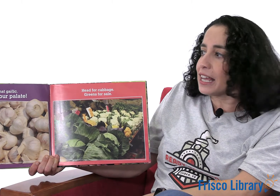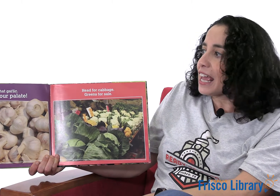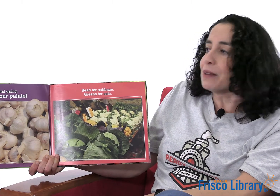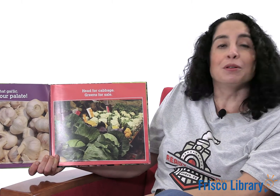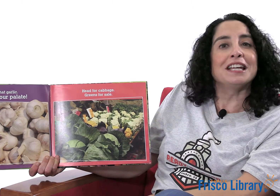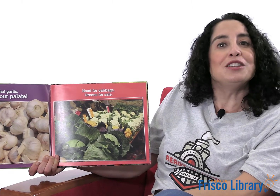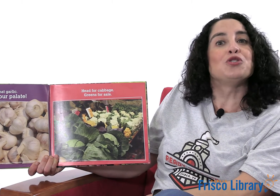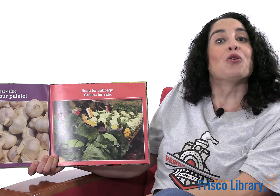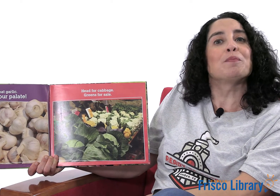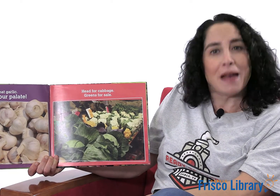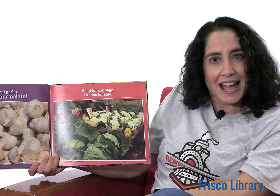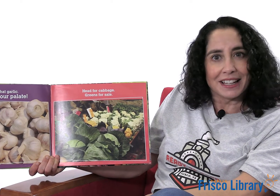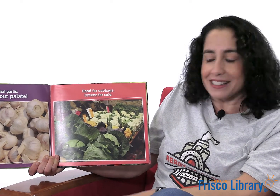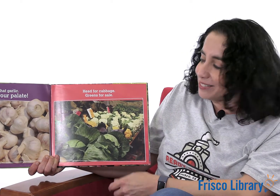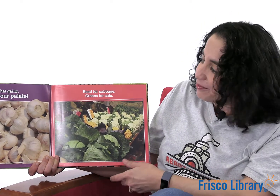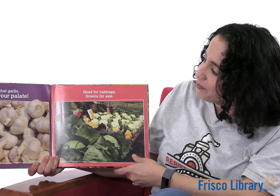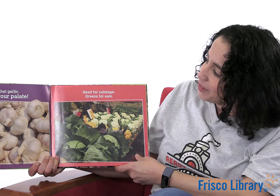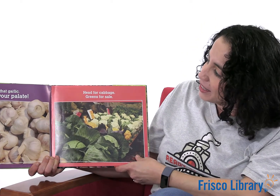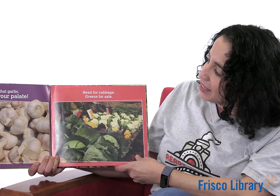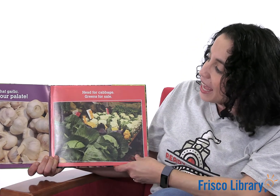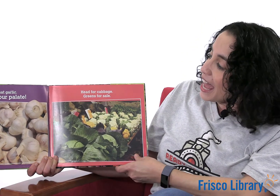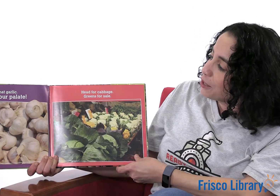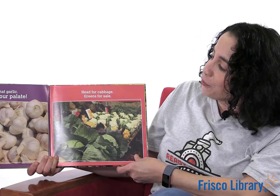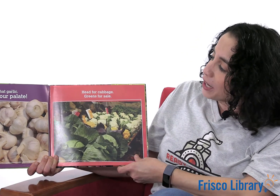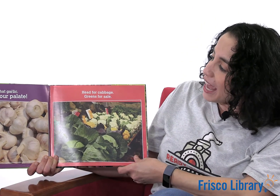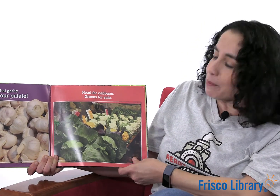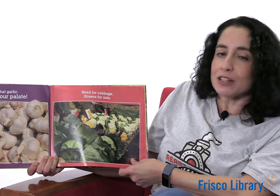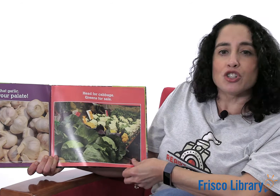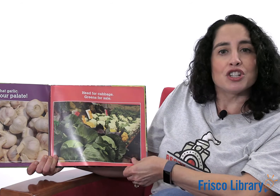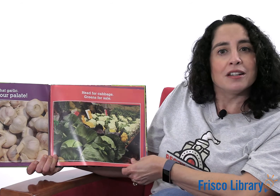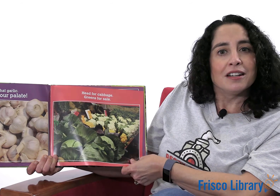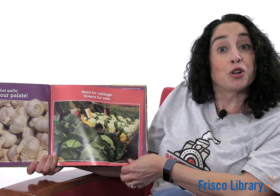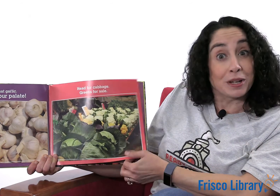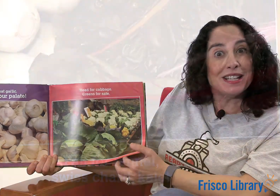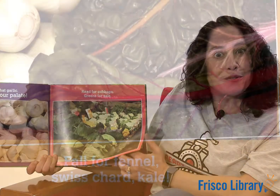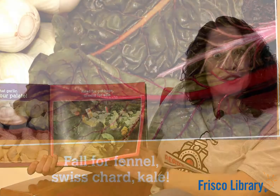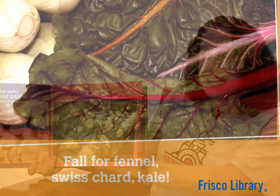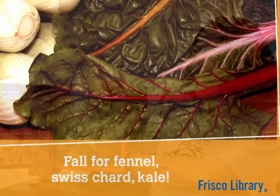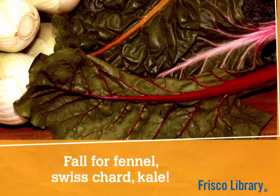and please your palate head for cabbage greens for sale